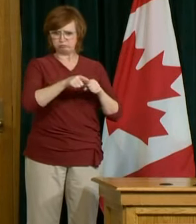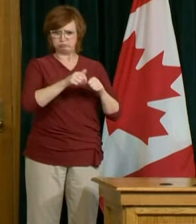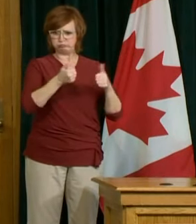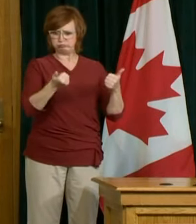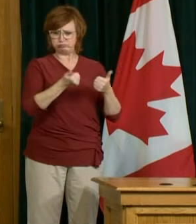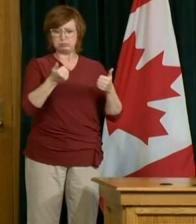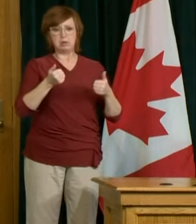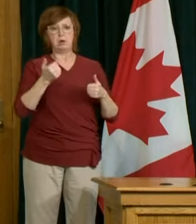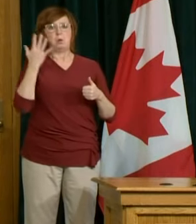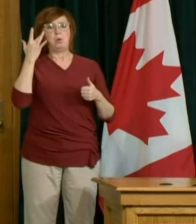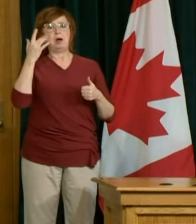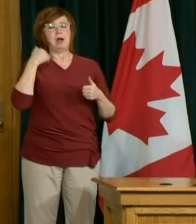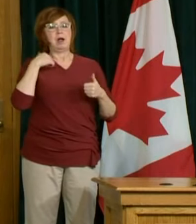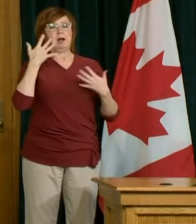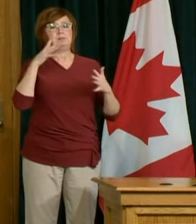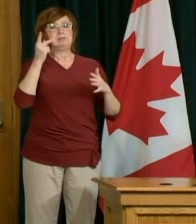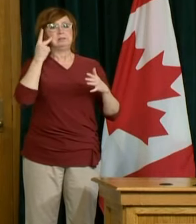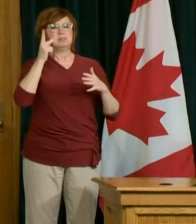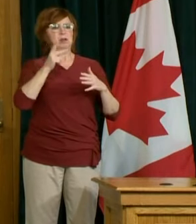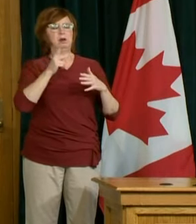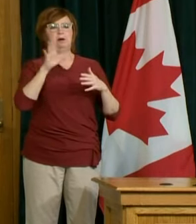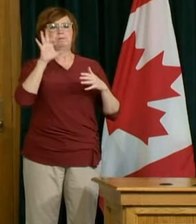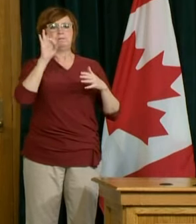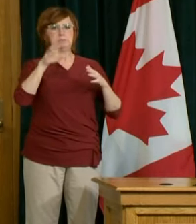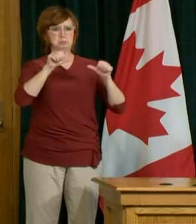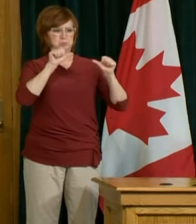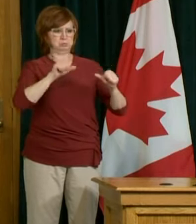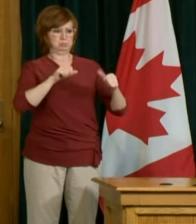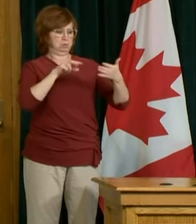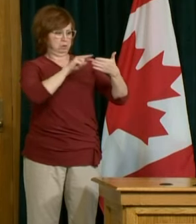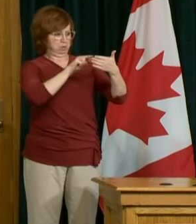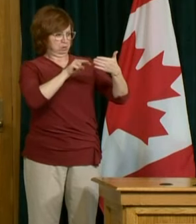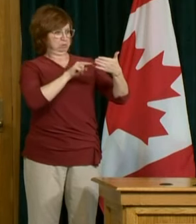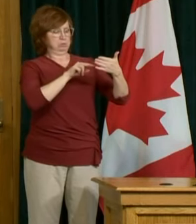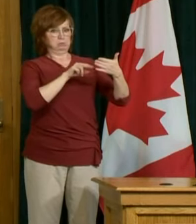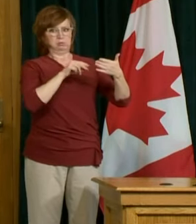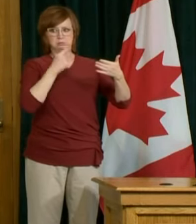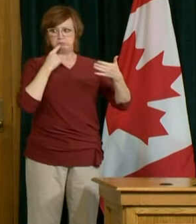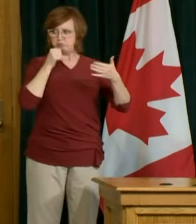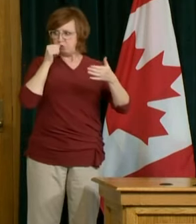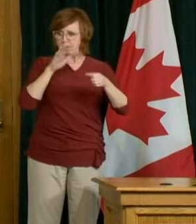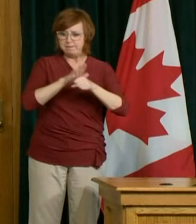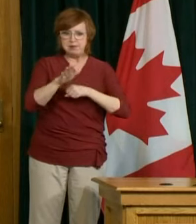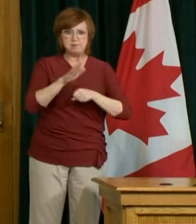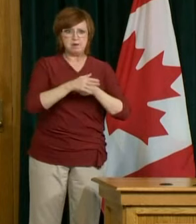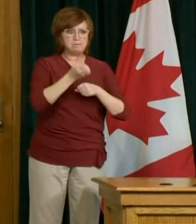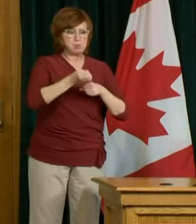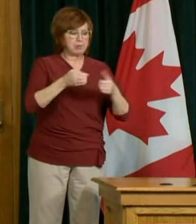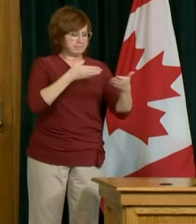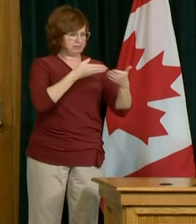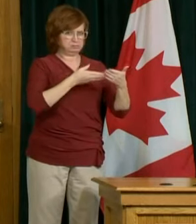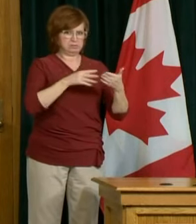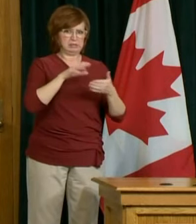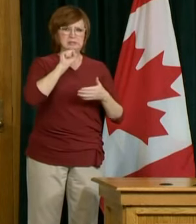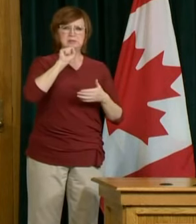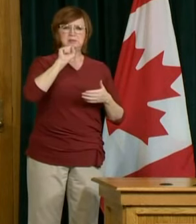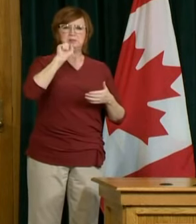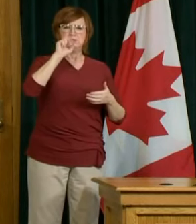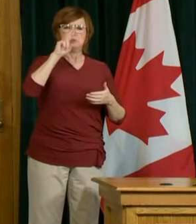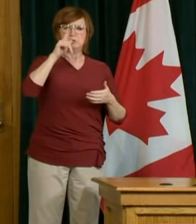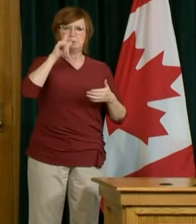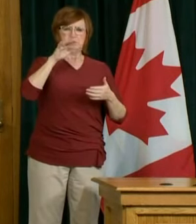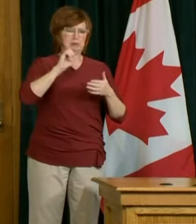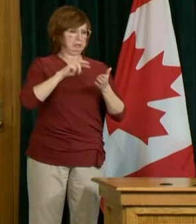post online suggesting that there might be an issue with supplies there, and I wasn't quite sure whether it was food or cleaning